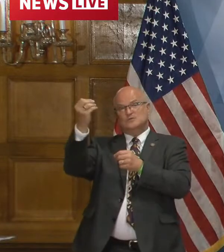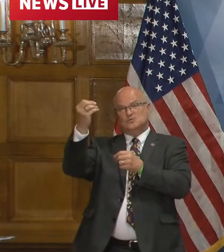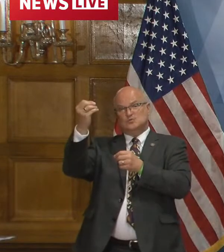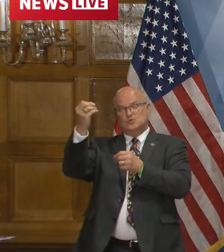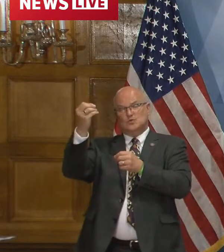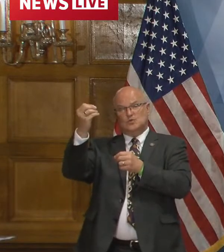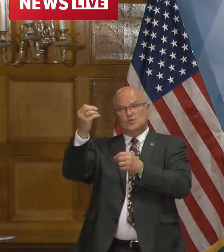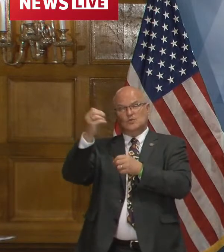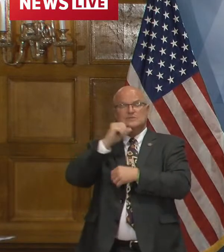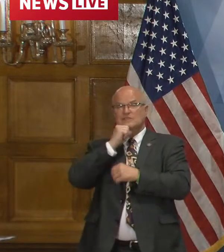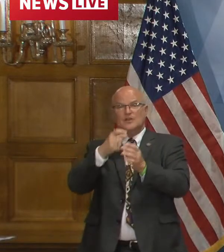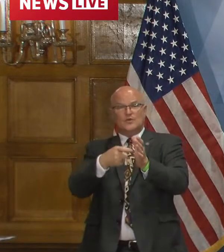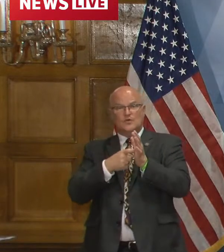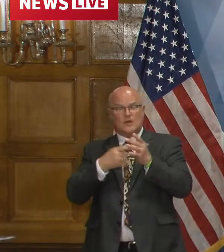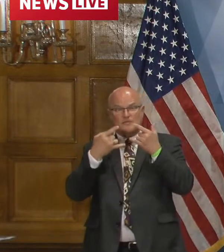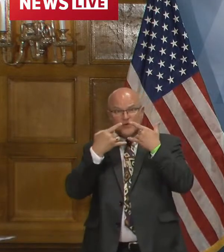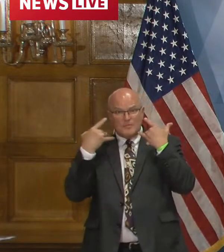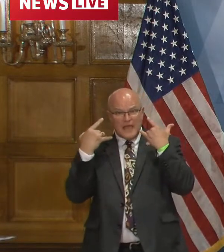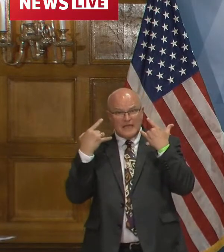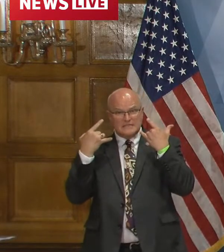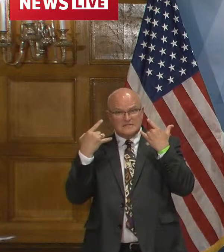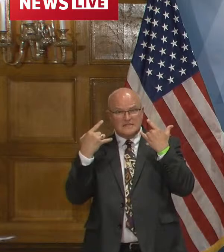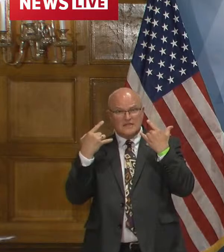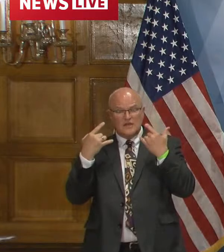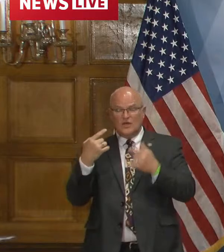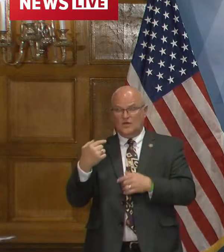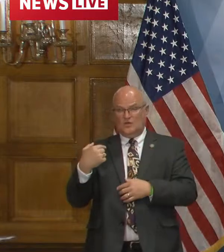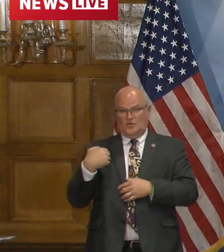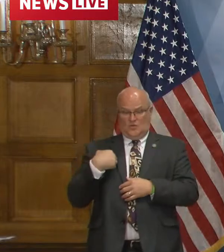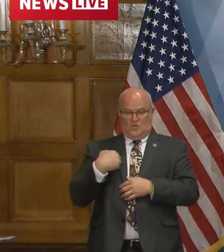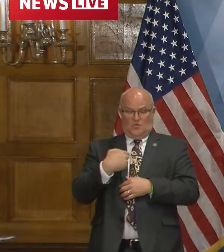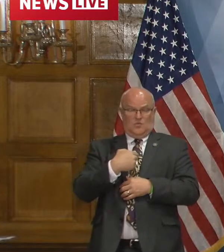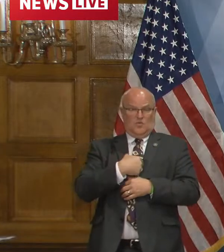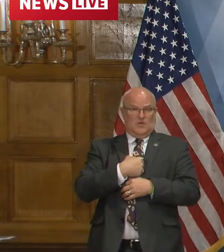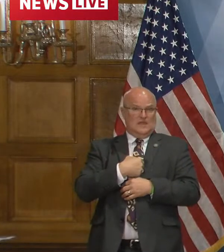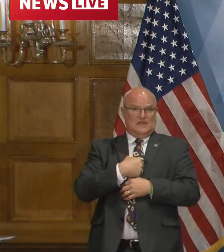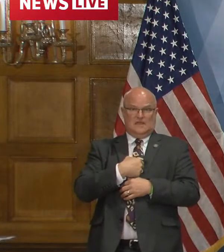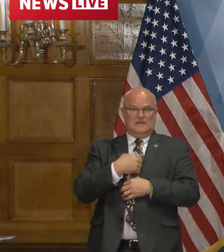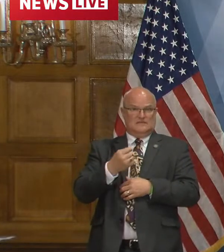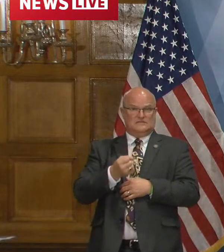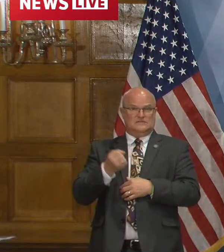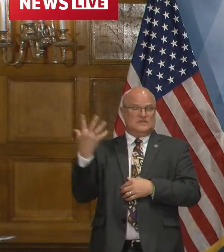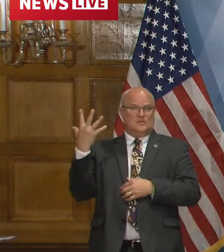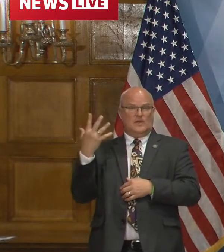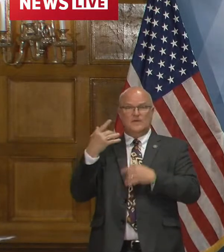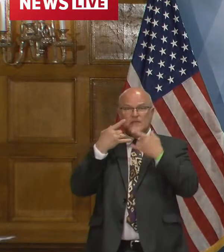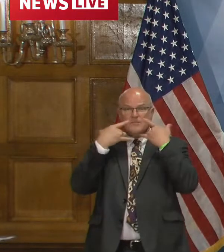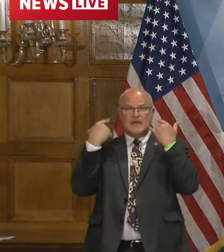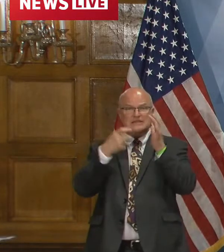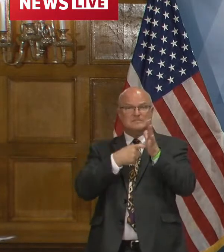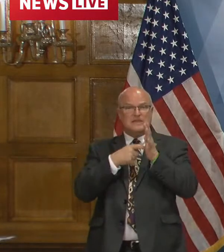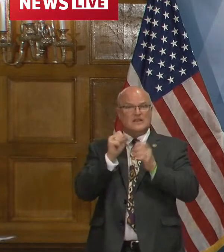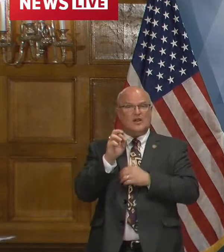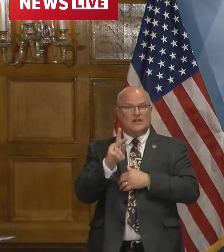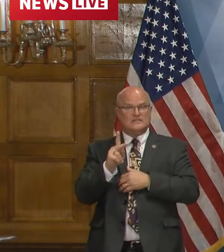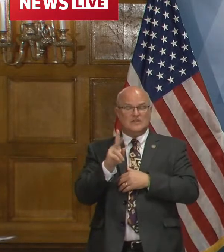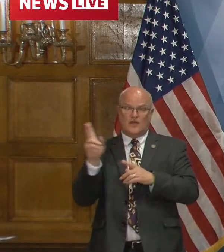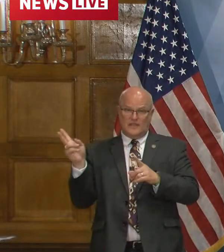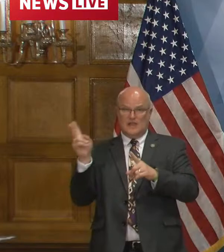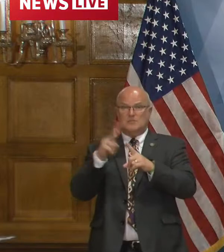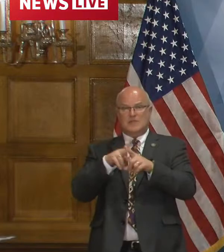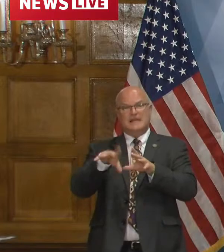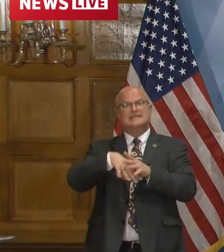outdoors, not a requirement to wear a mask. We've done away with our mask mandate in Arkansas, which